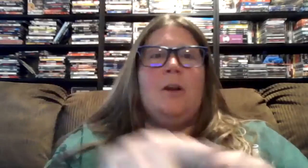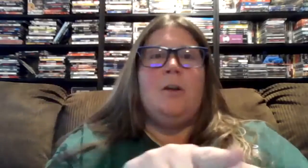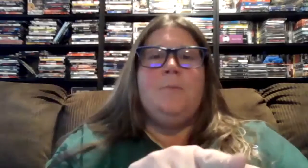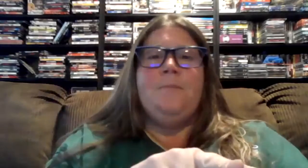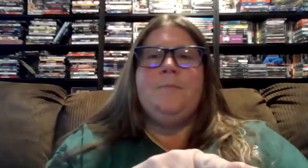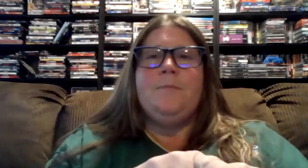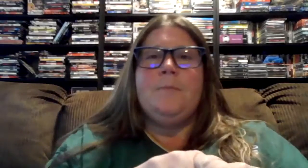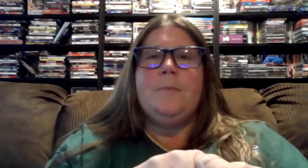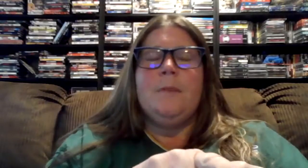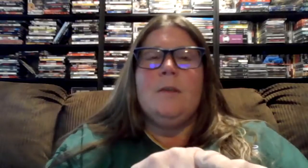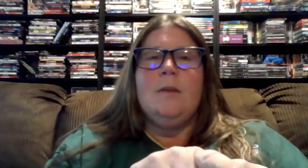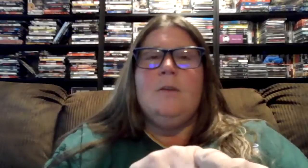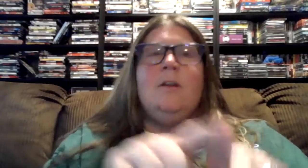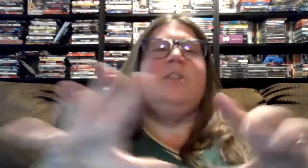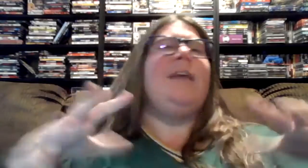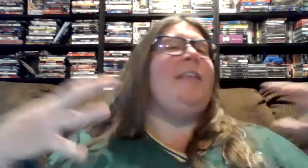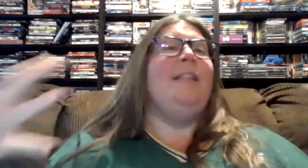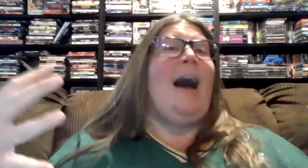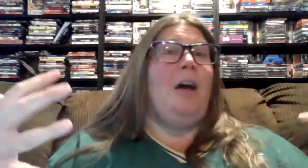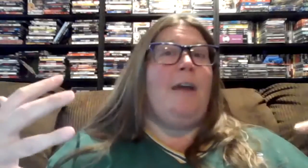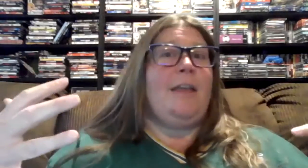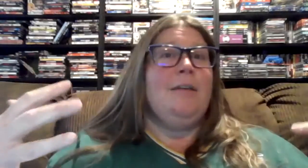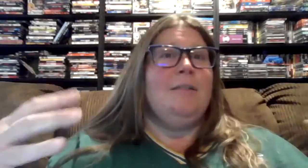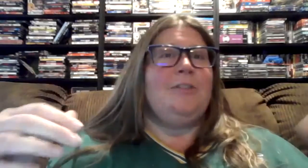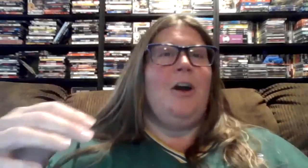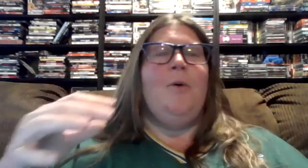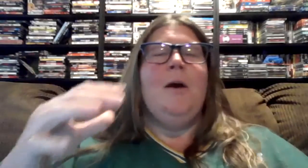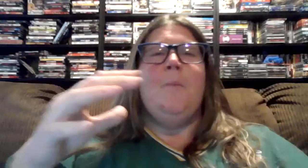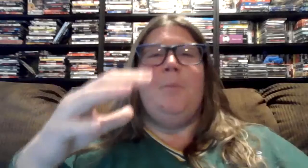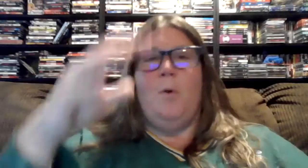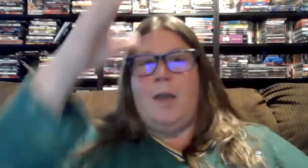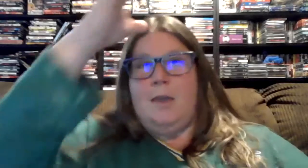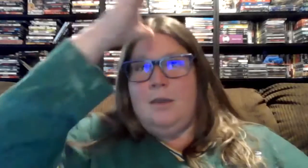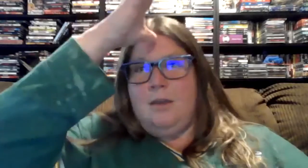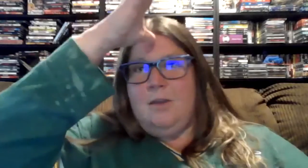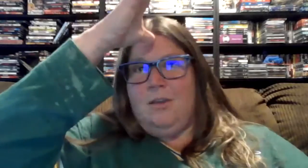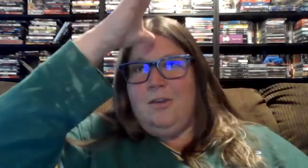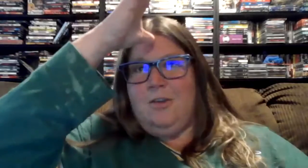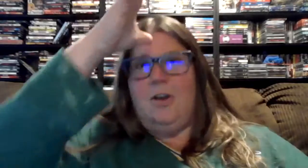sister. So it's just it's a lot already. Let's go boy,